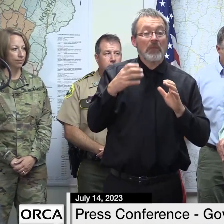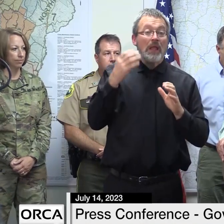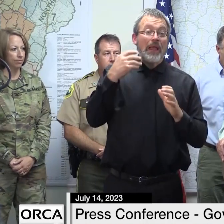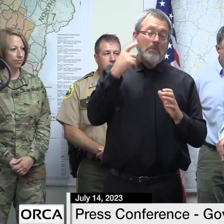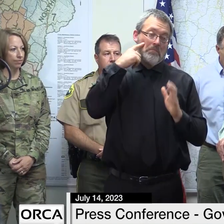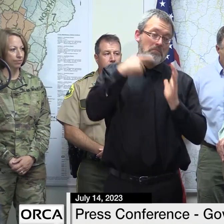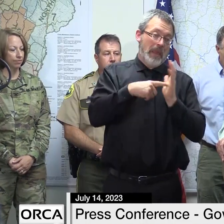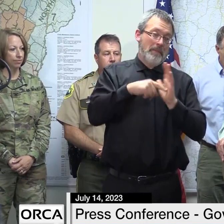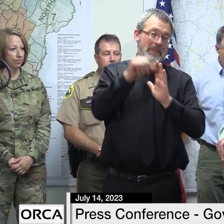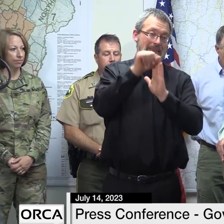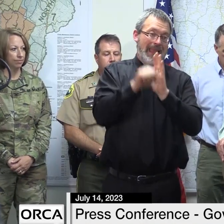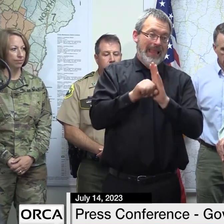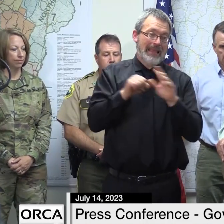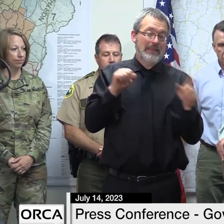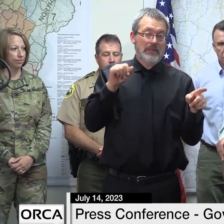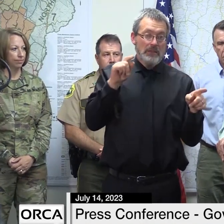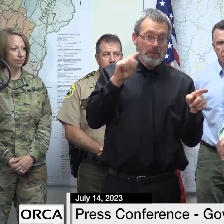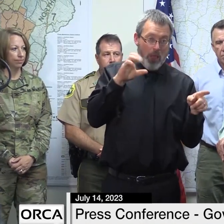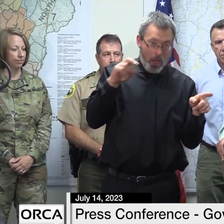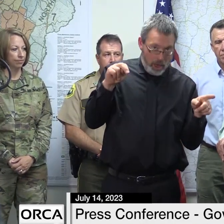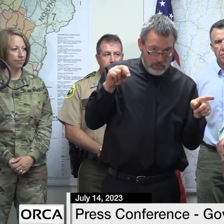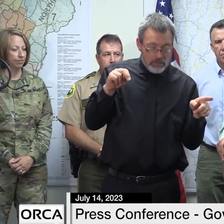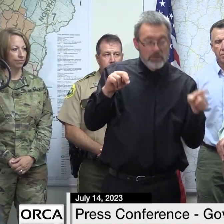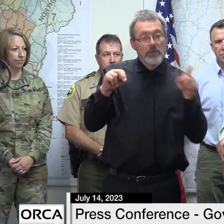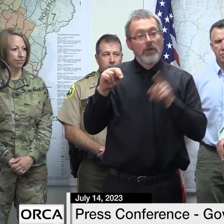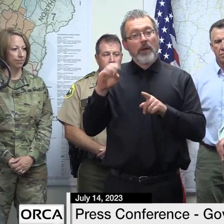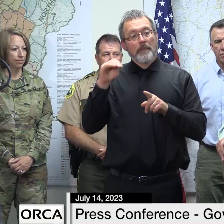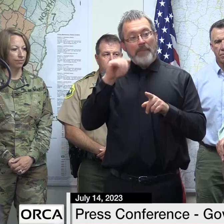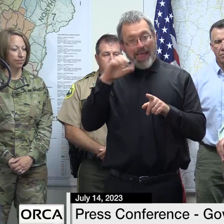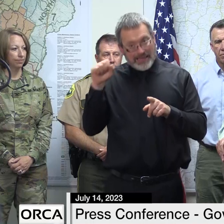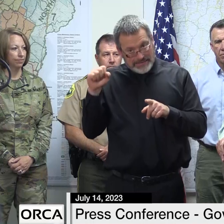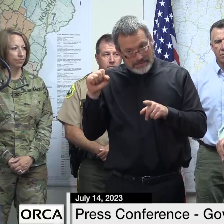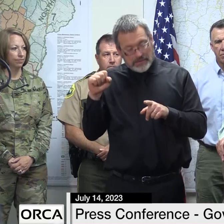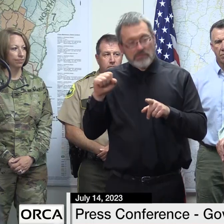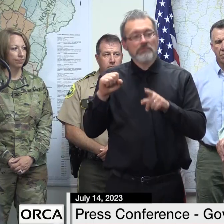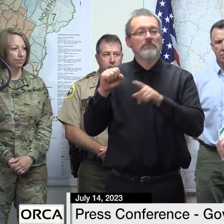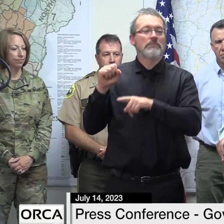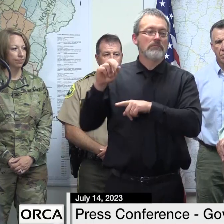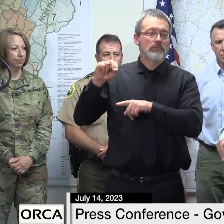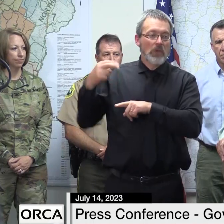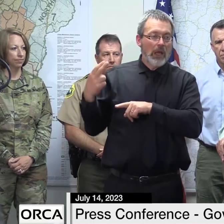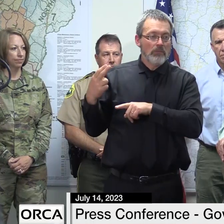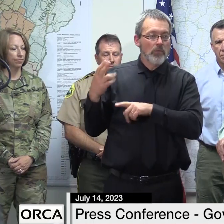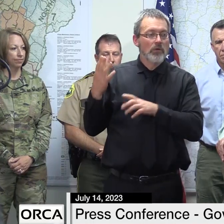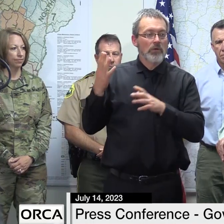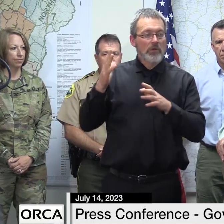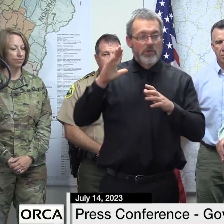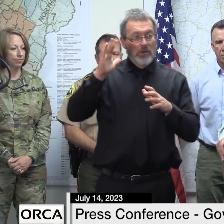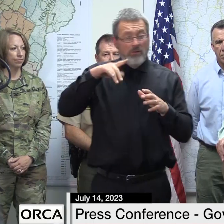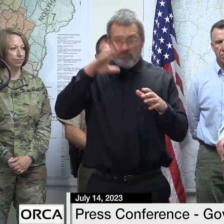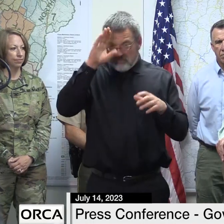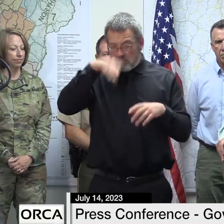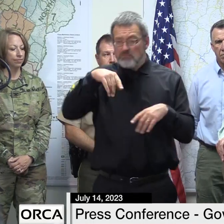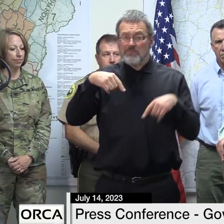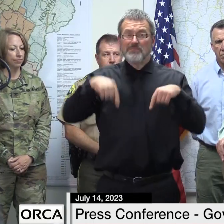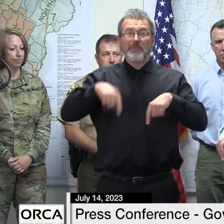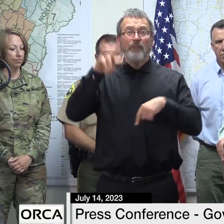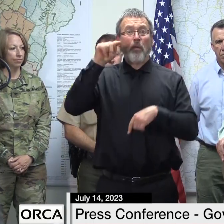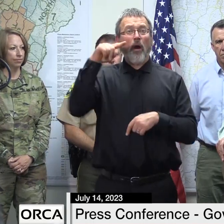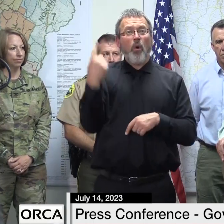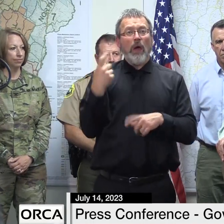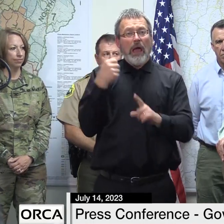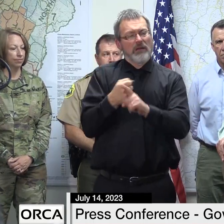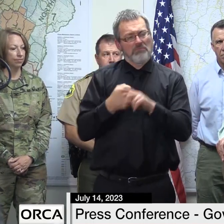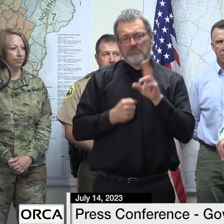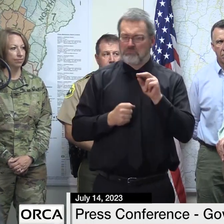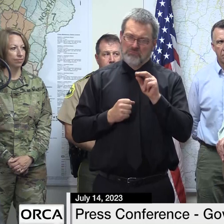night, Massachusetts was involved in this flood as well. So it's just not a Vermont issue, New York was impacted. As a region, we've